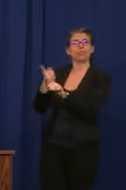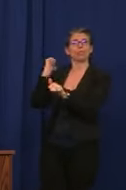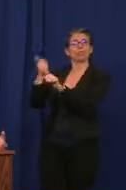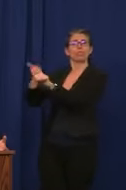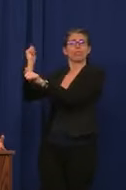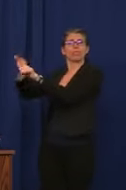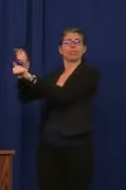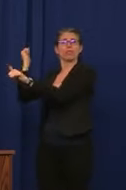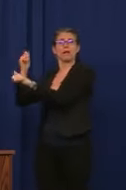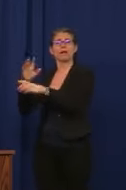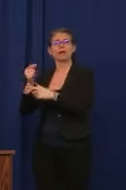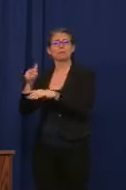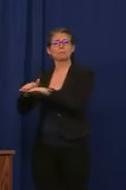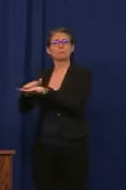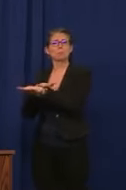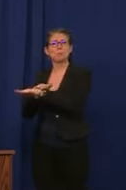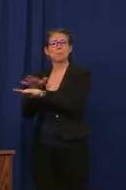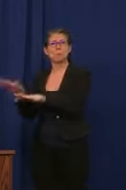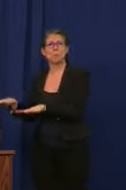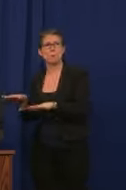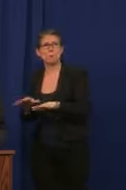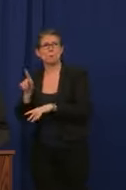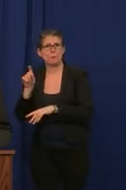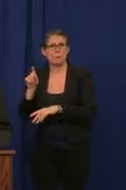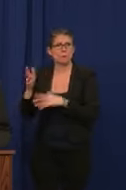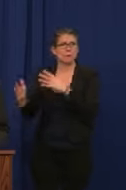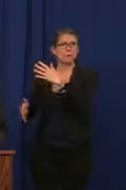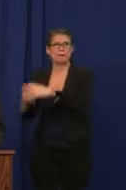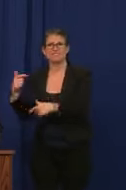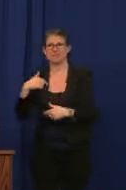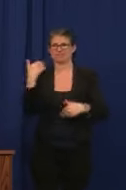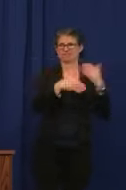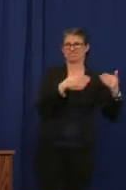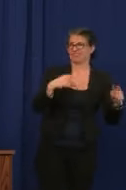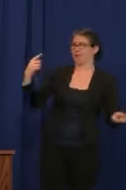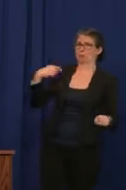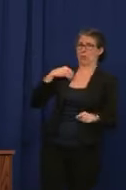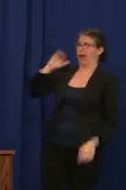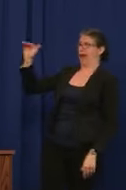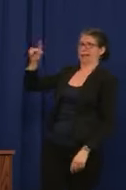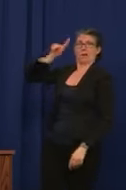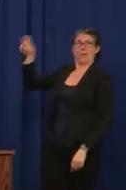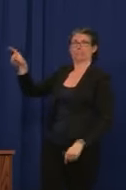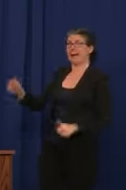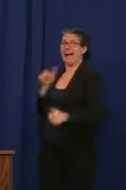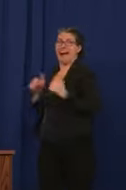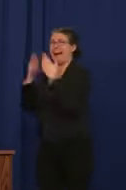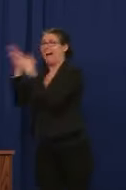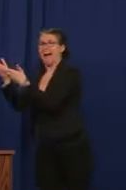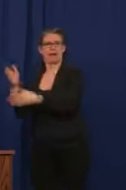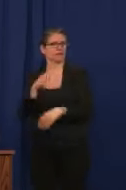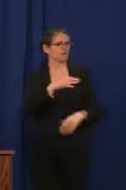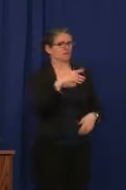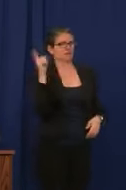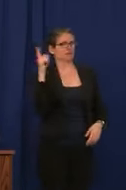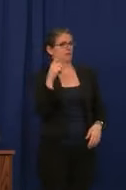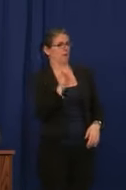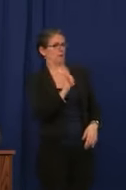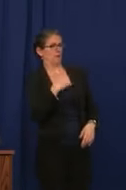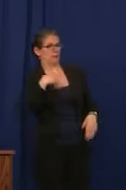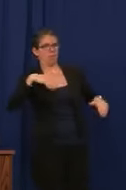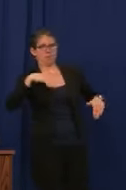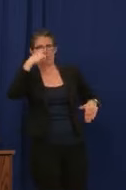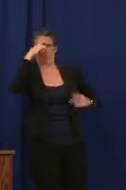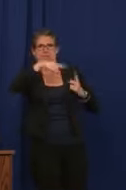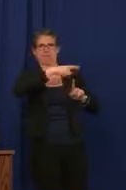to retest individuals who are negative. On one hand, it seems like a logical thing to do. Question, of course, is when. But on the